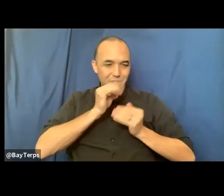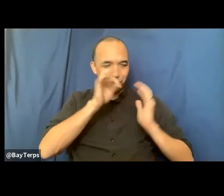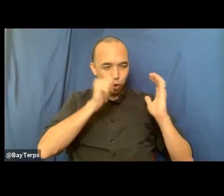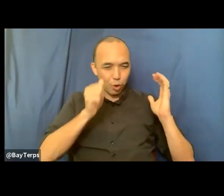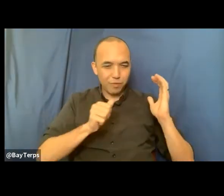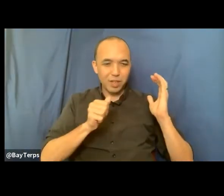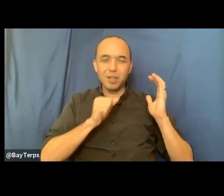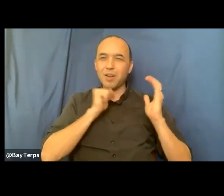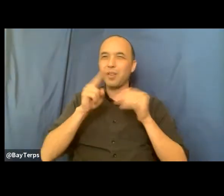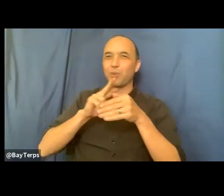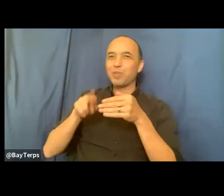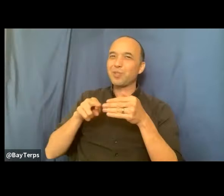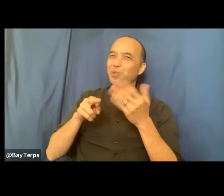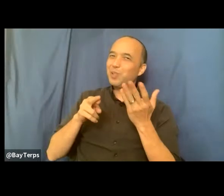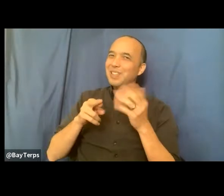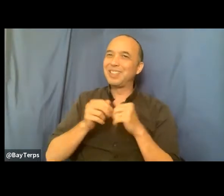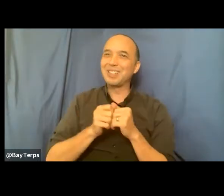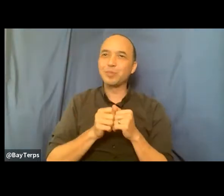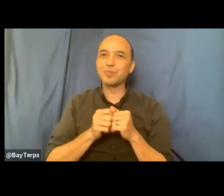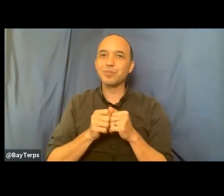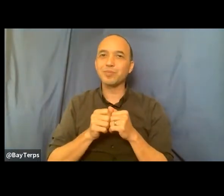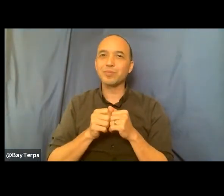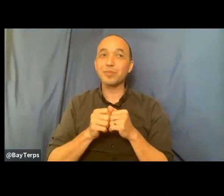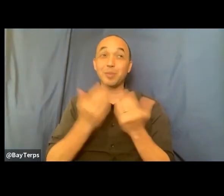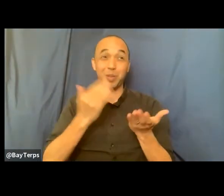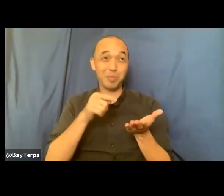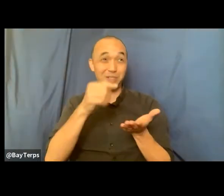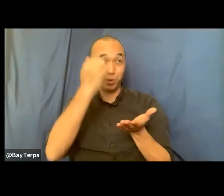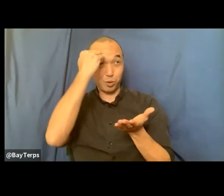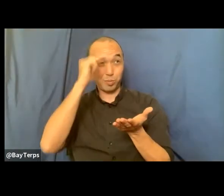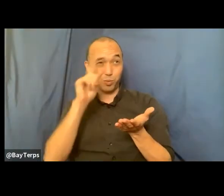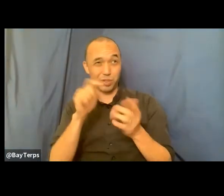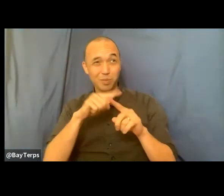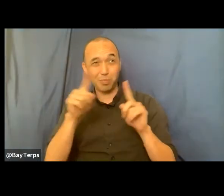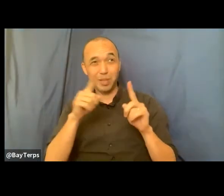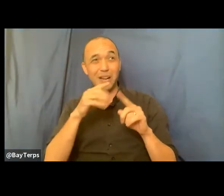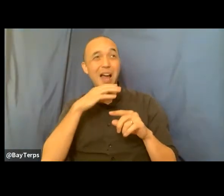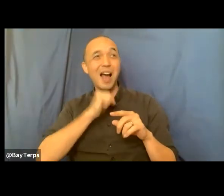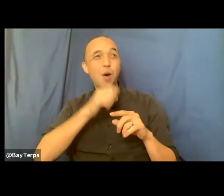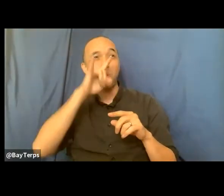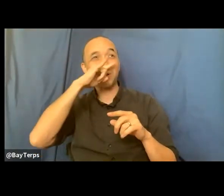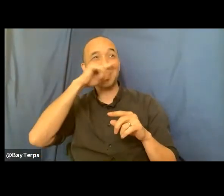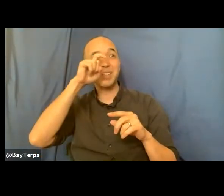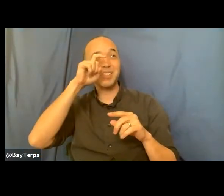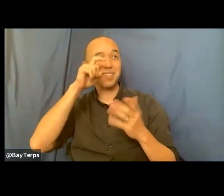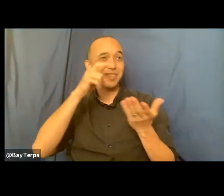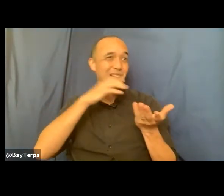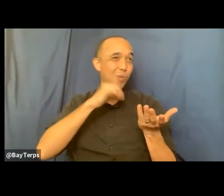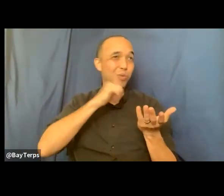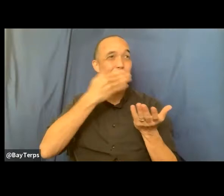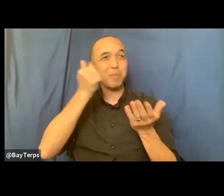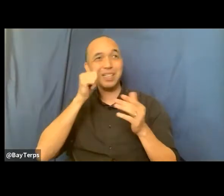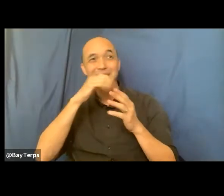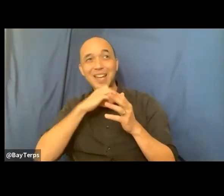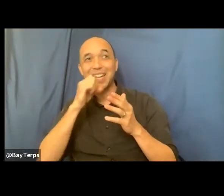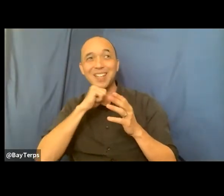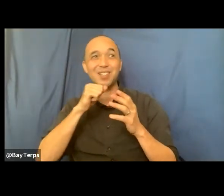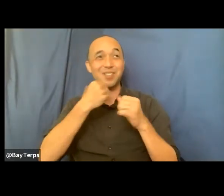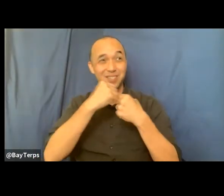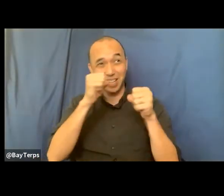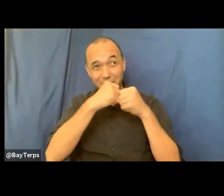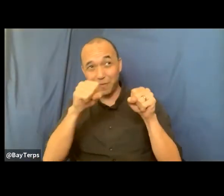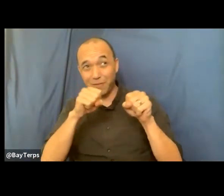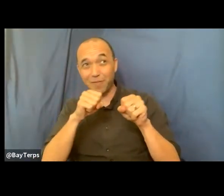be dumb, but what age is it safe to let kids help with the carving? So that really, it varies depending